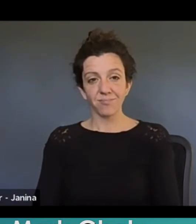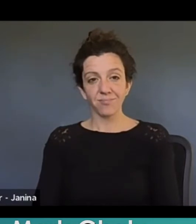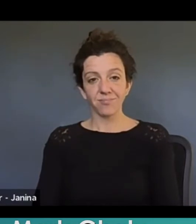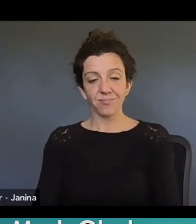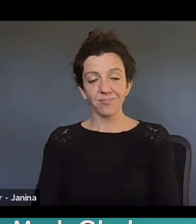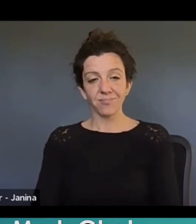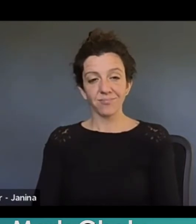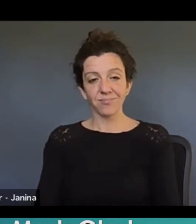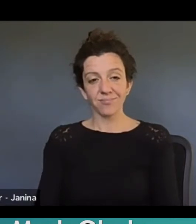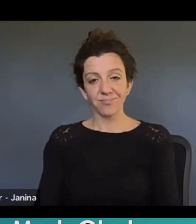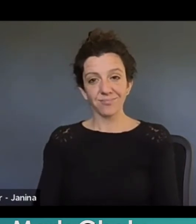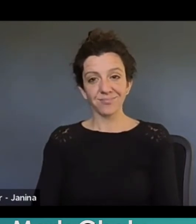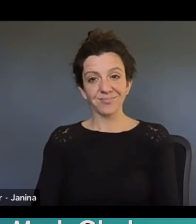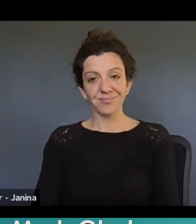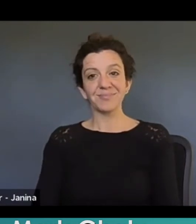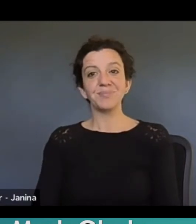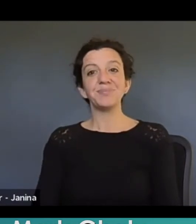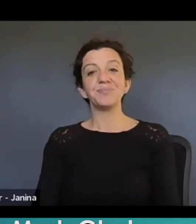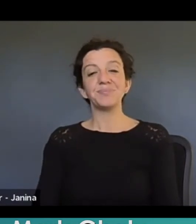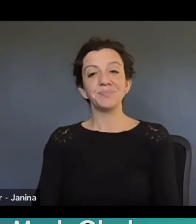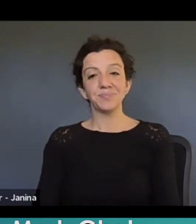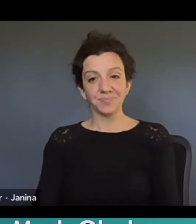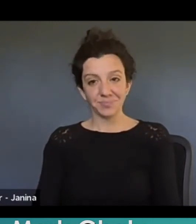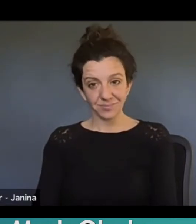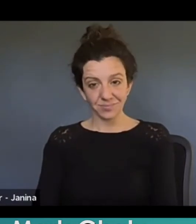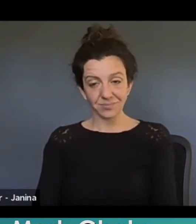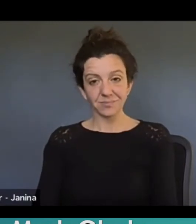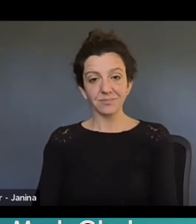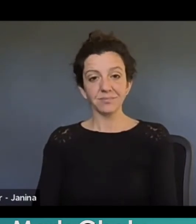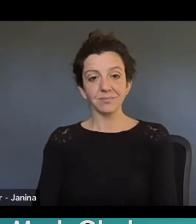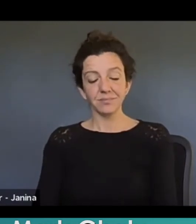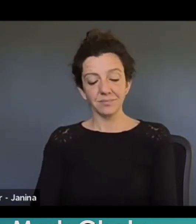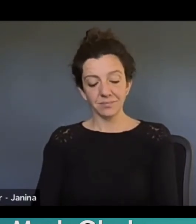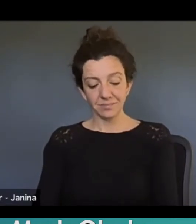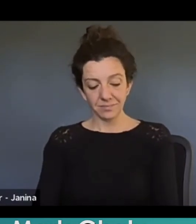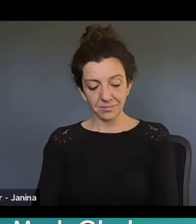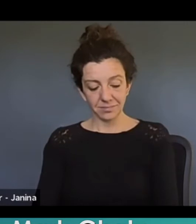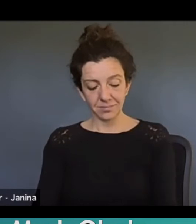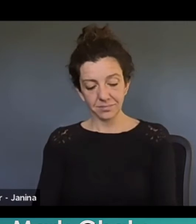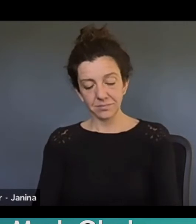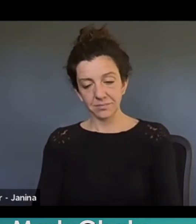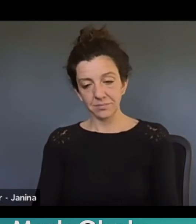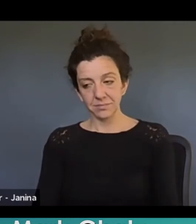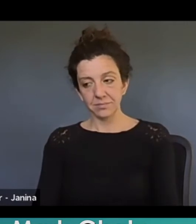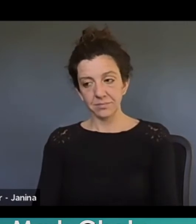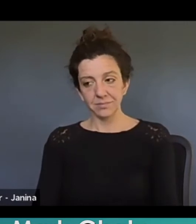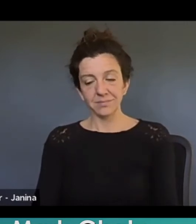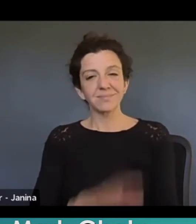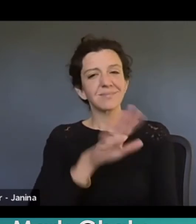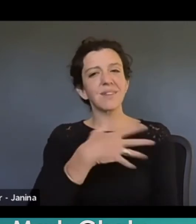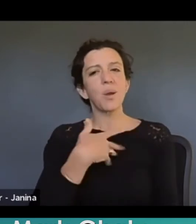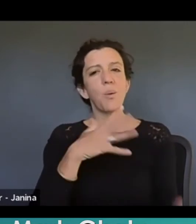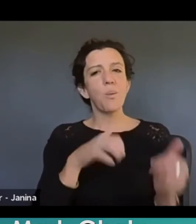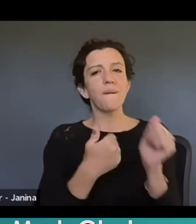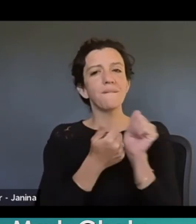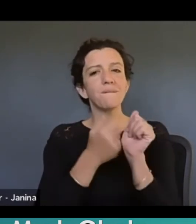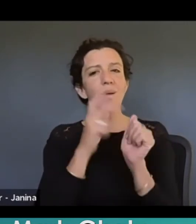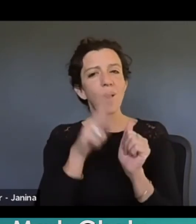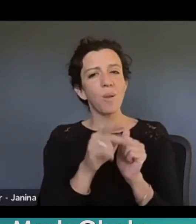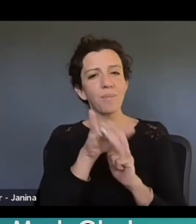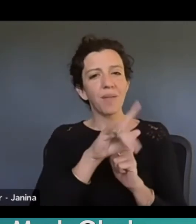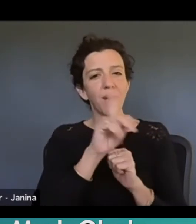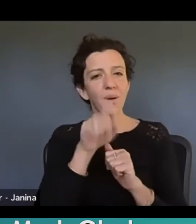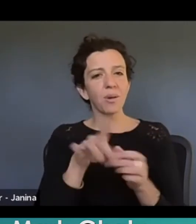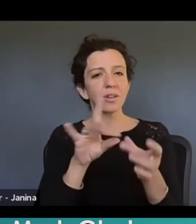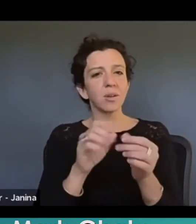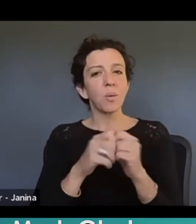Hi, Dr. Ghaly. Thank you for taking our questions. I want to follow up, if you would, on the party situation that was in LA